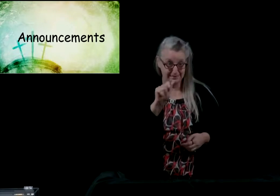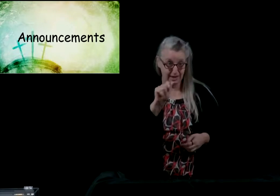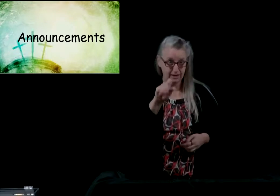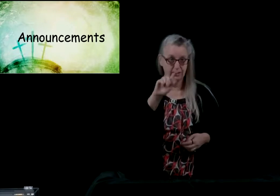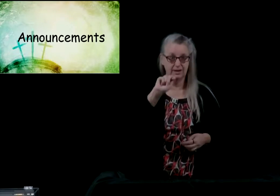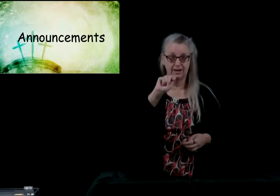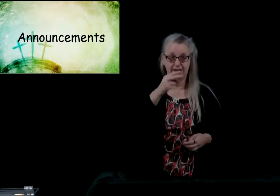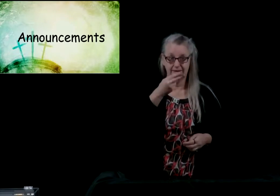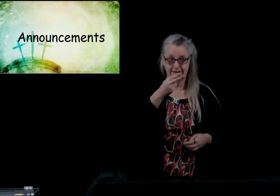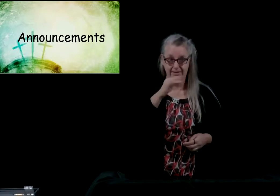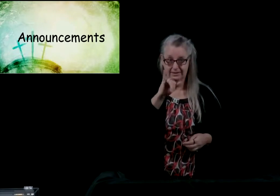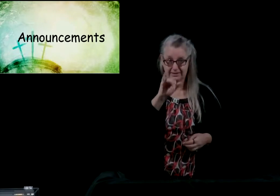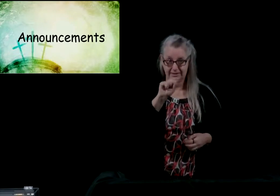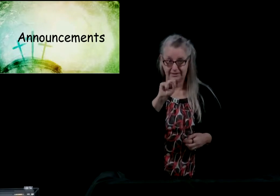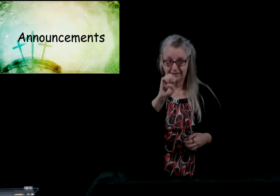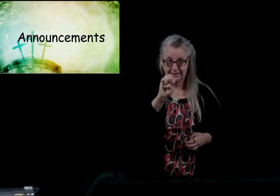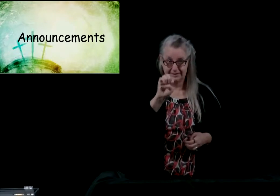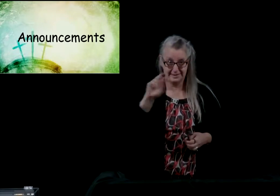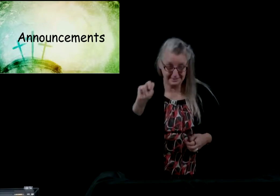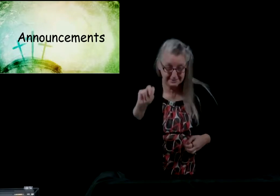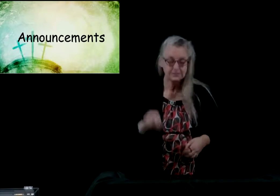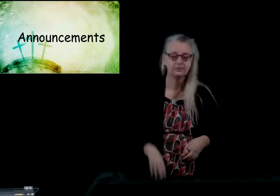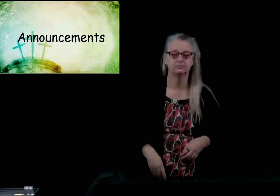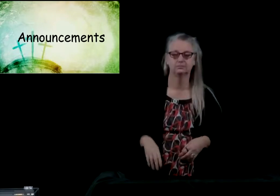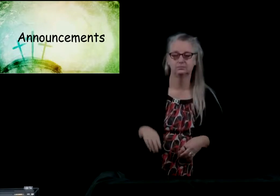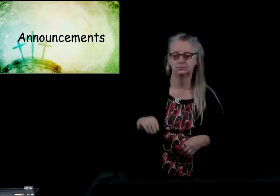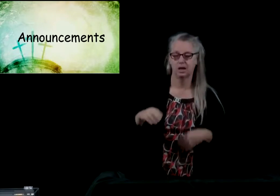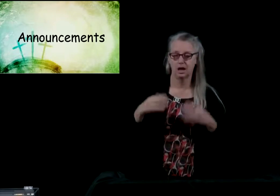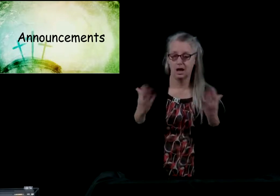Linda Thiessen.